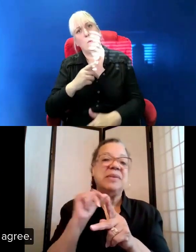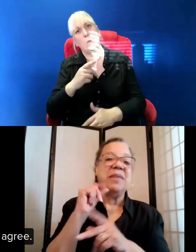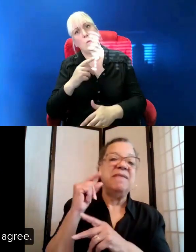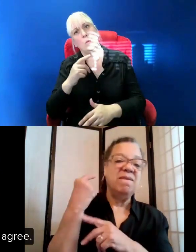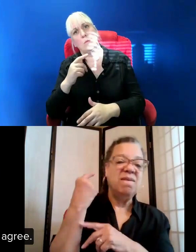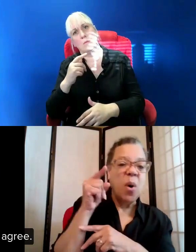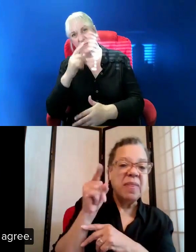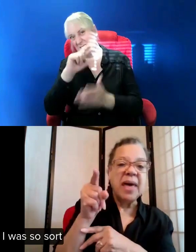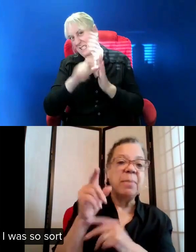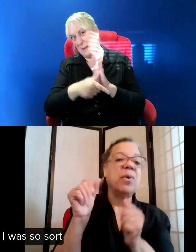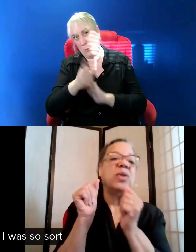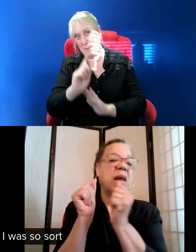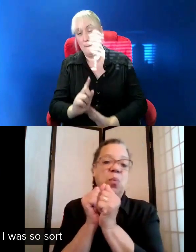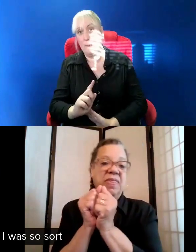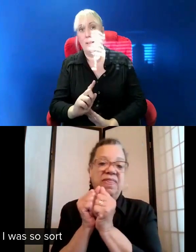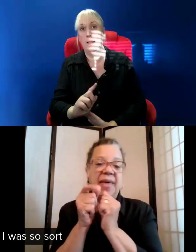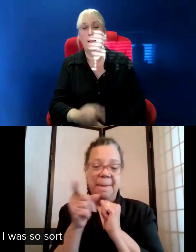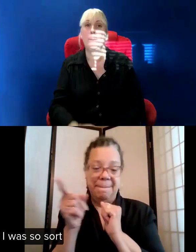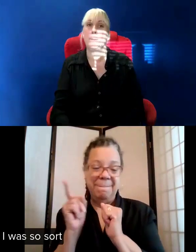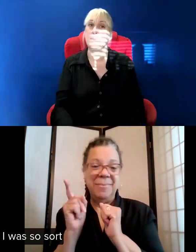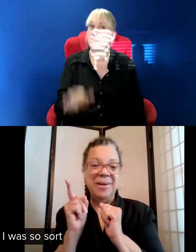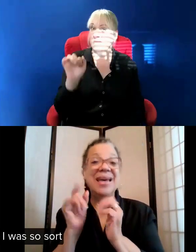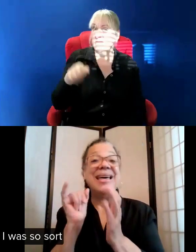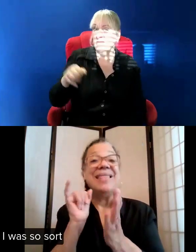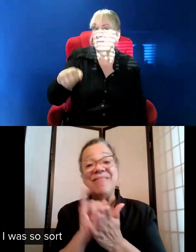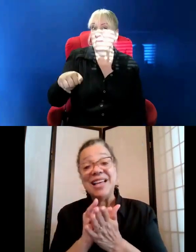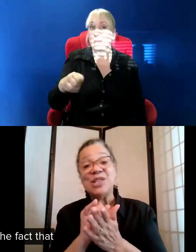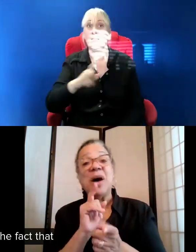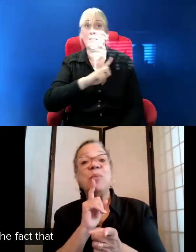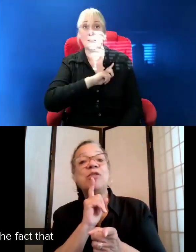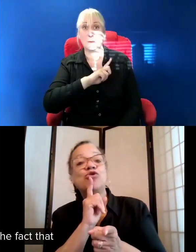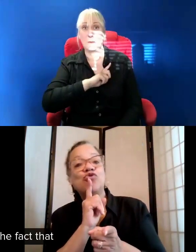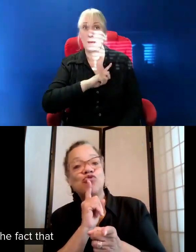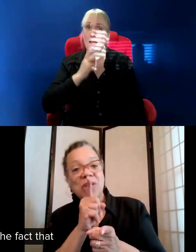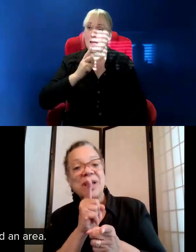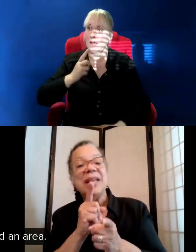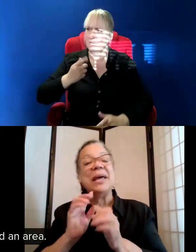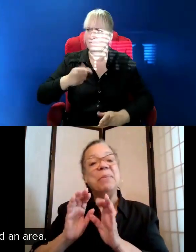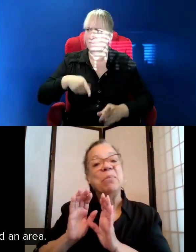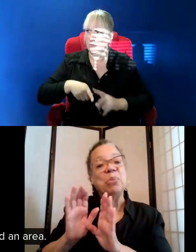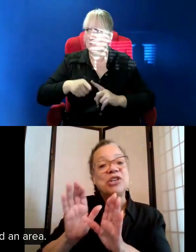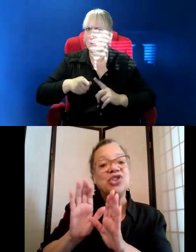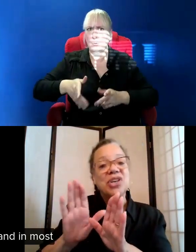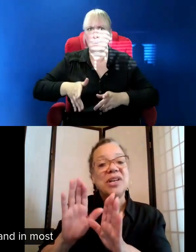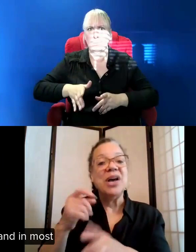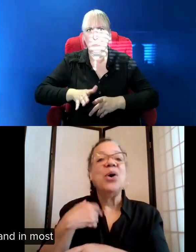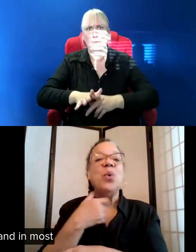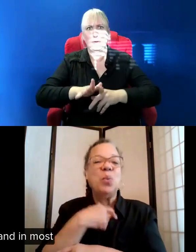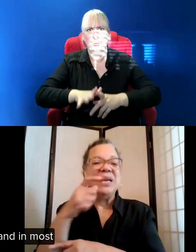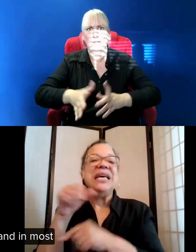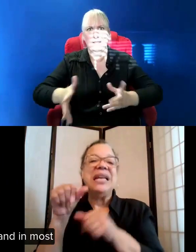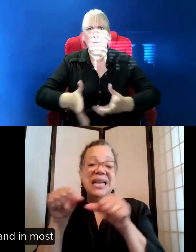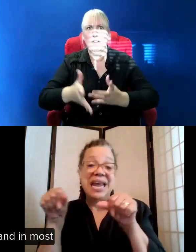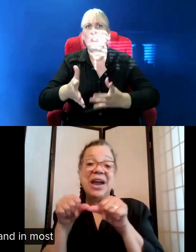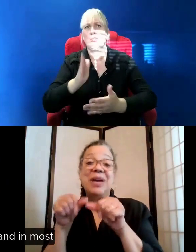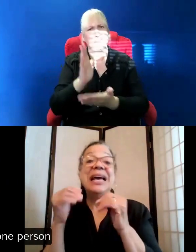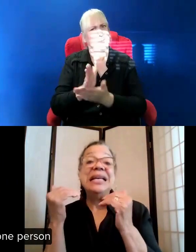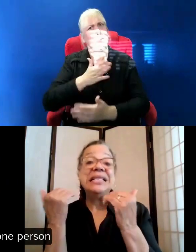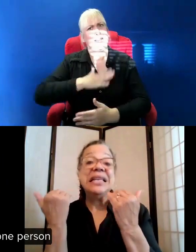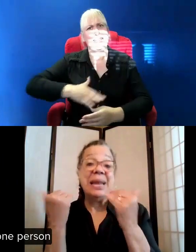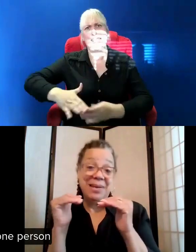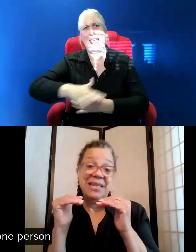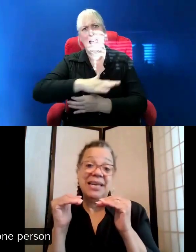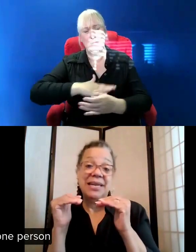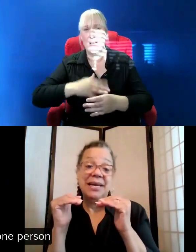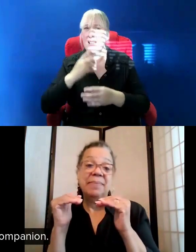Yes, I totally agree. That was why I was so sort of pushing the fact that we needed an area. It is limited, and in most